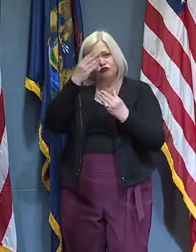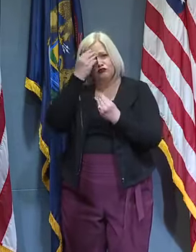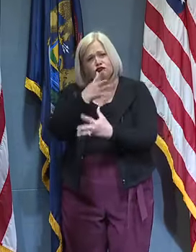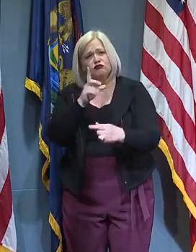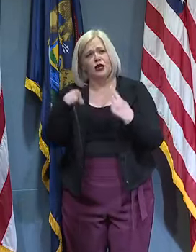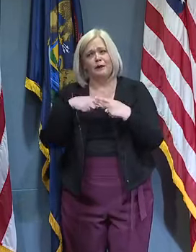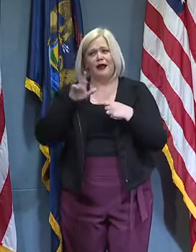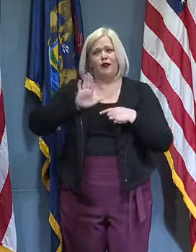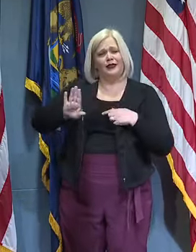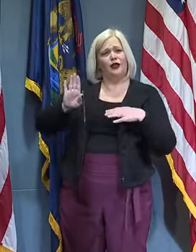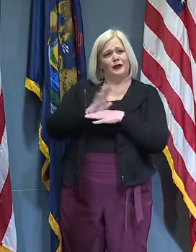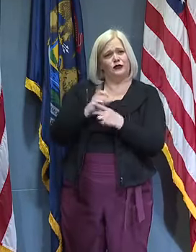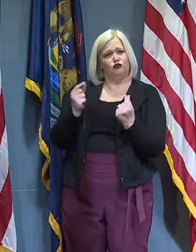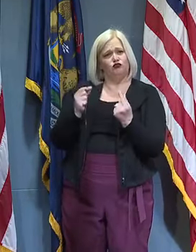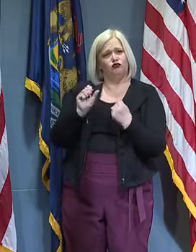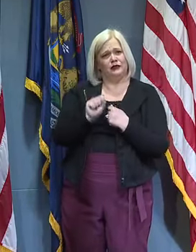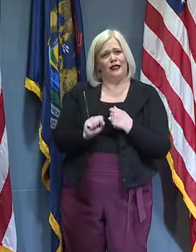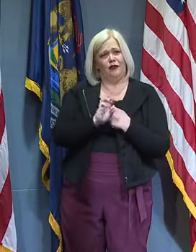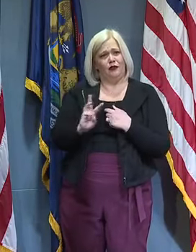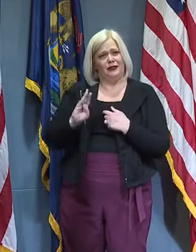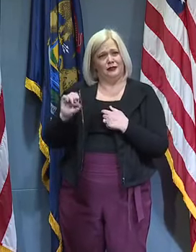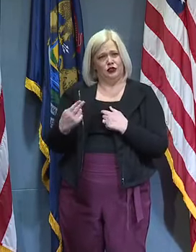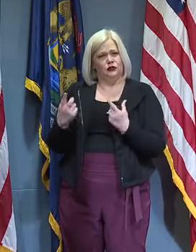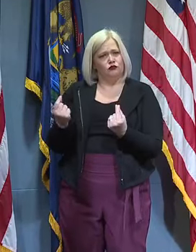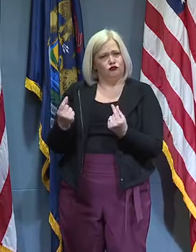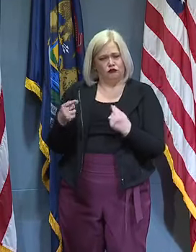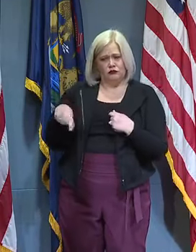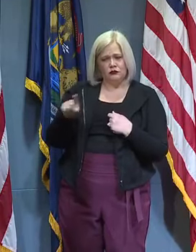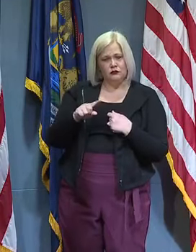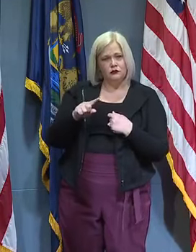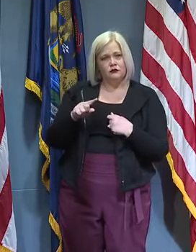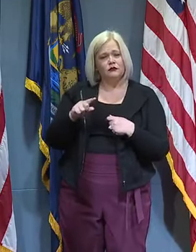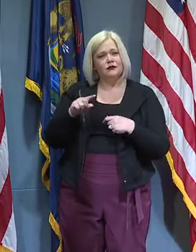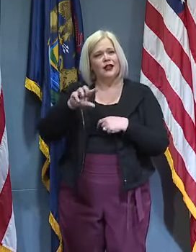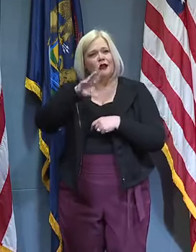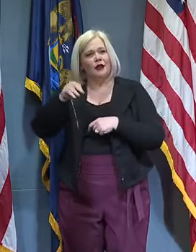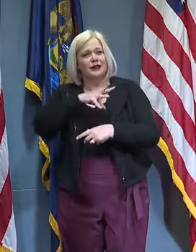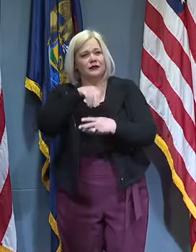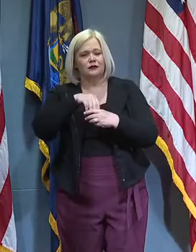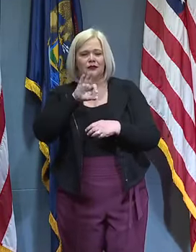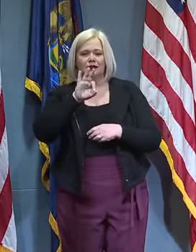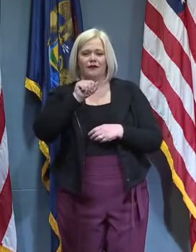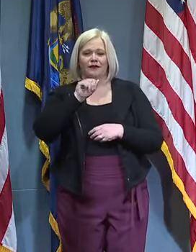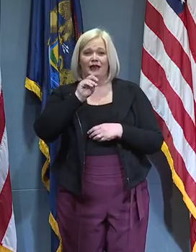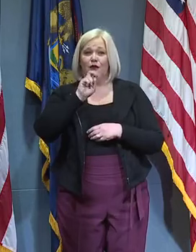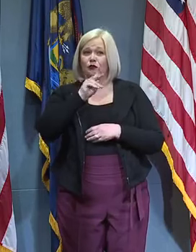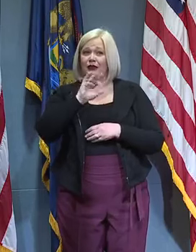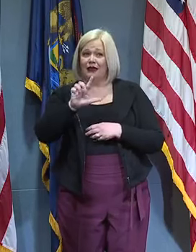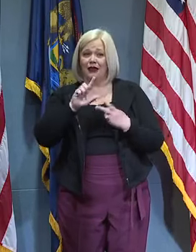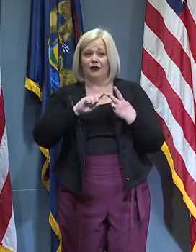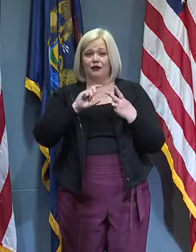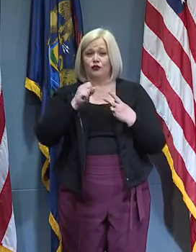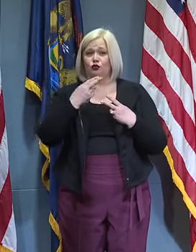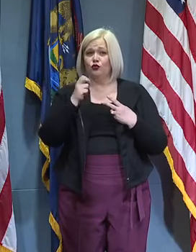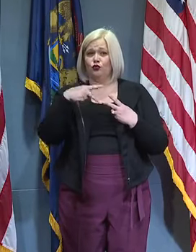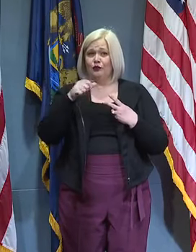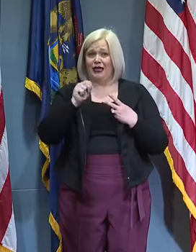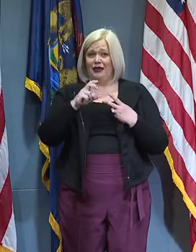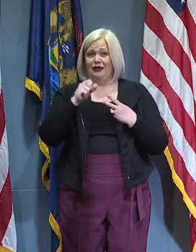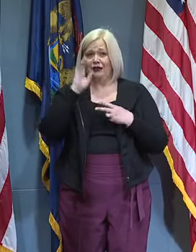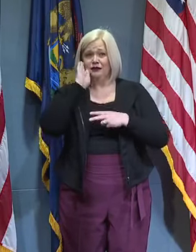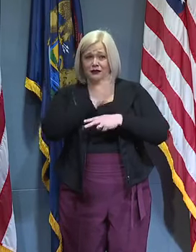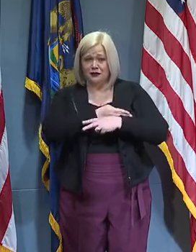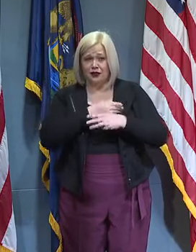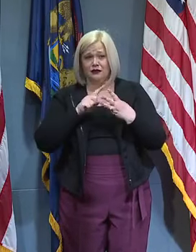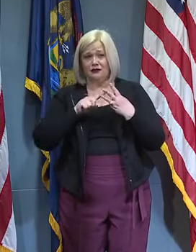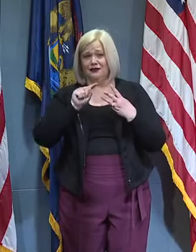are doing. Companies throughout Southwest Michigan, including Fabricale, Shoepan and Sons, Tecna, and